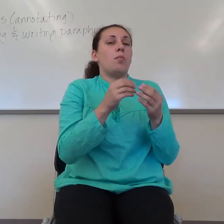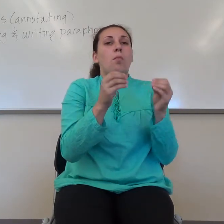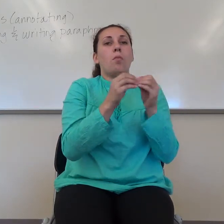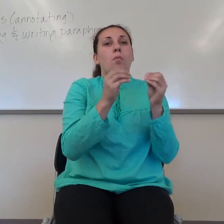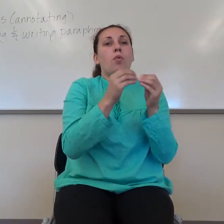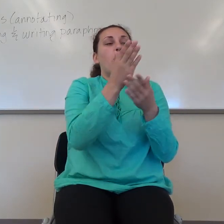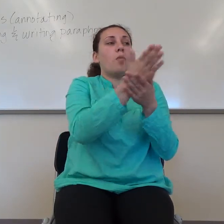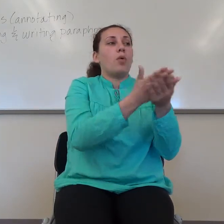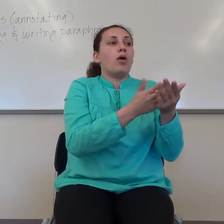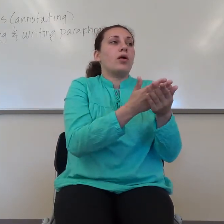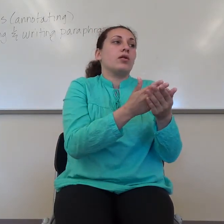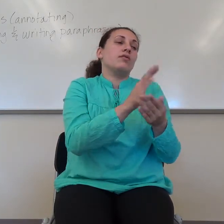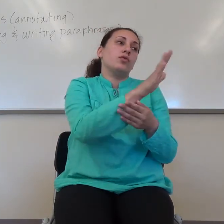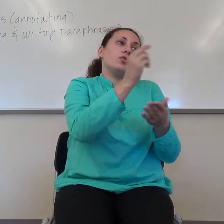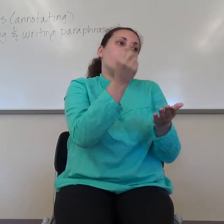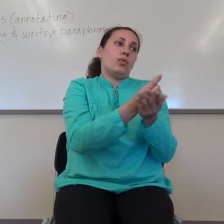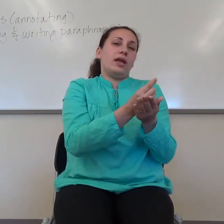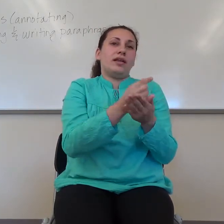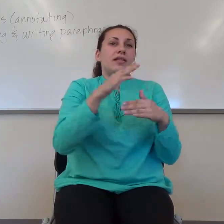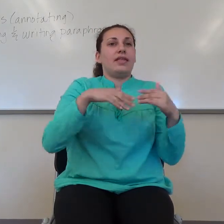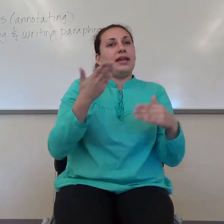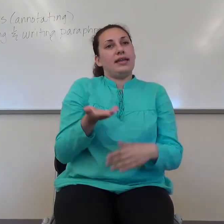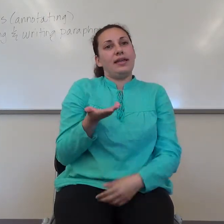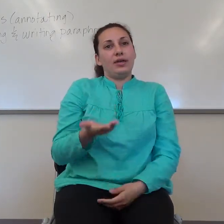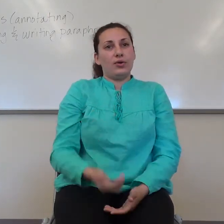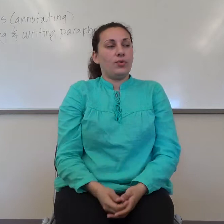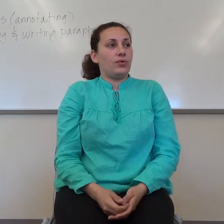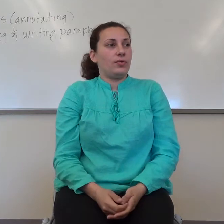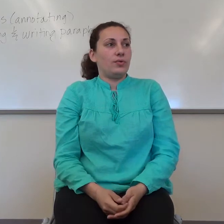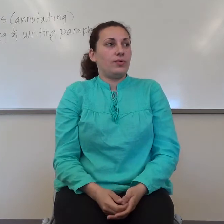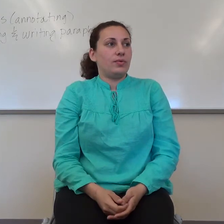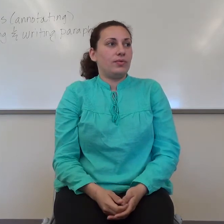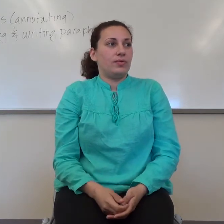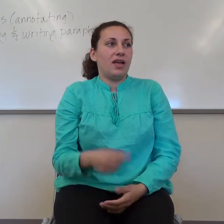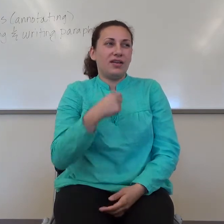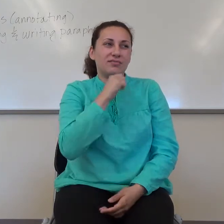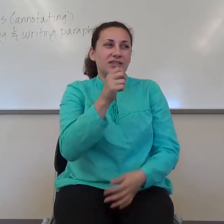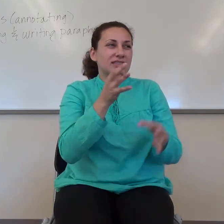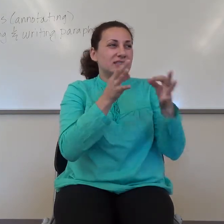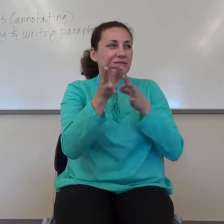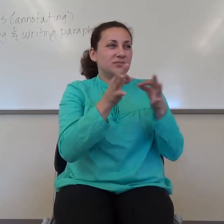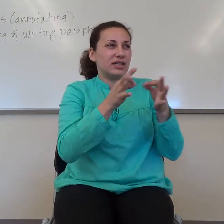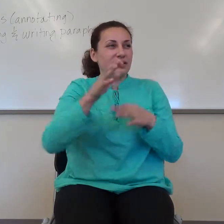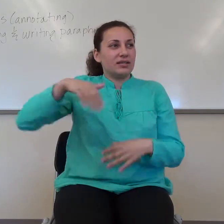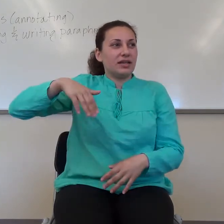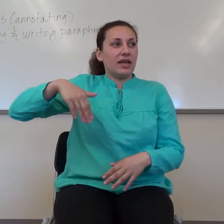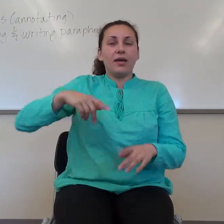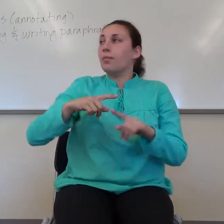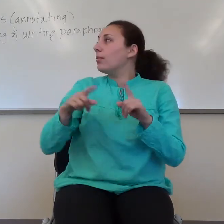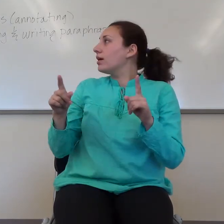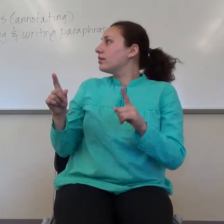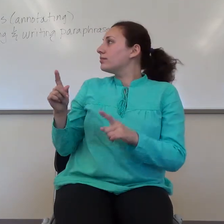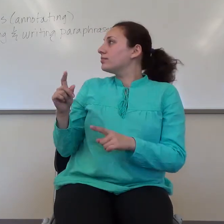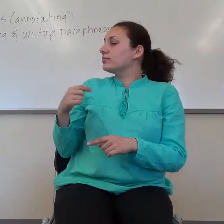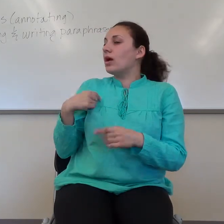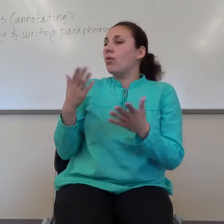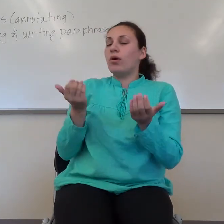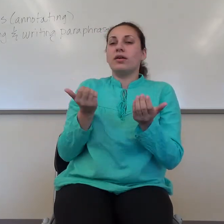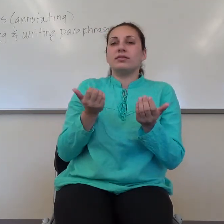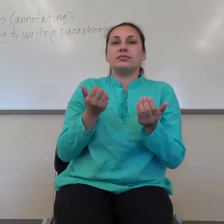grade than it is in here. This, I haven't talked about this yet, and I kind of want to give you some teacher's